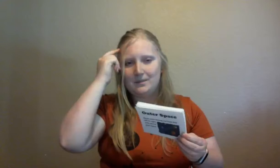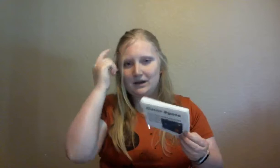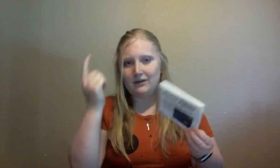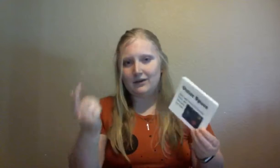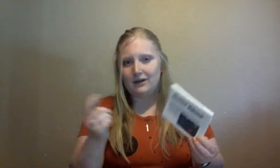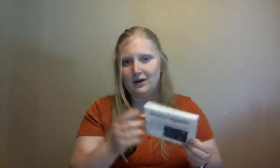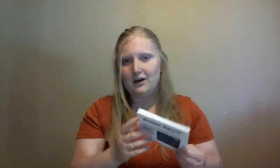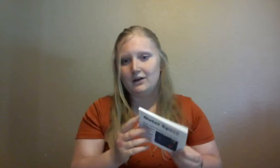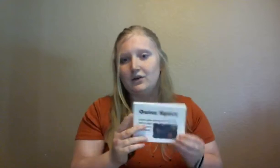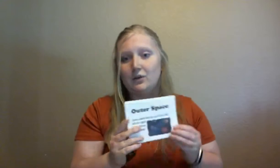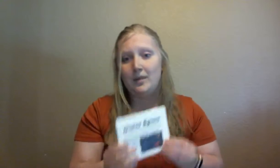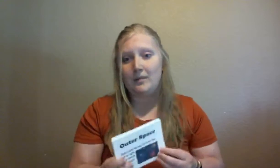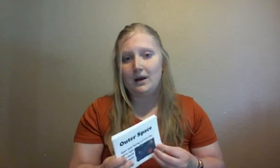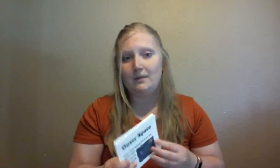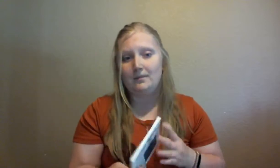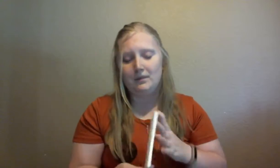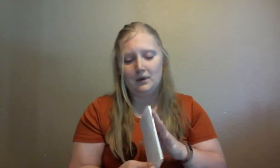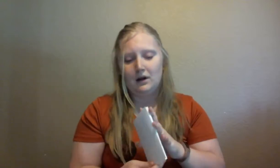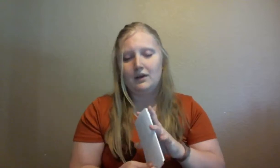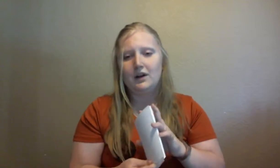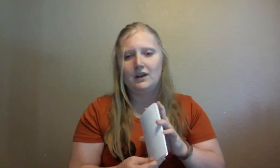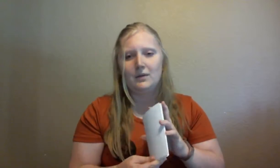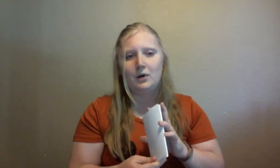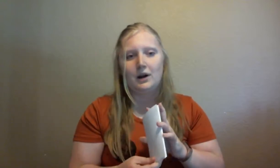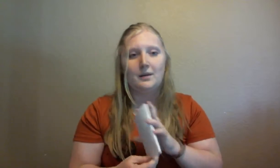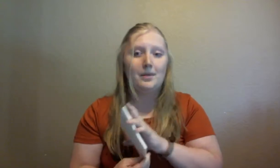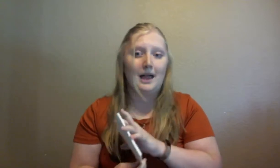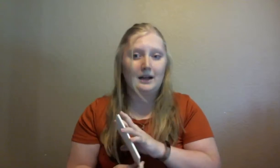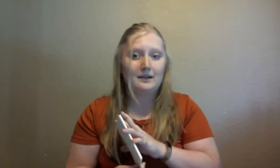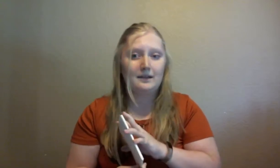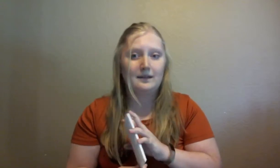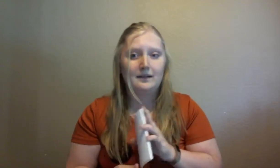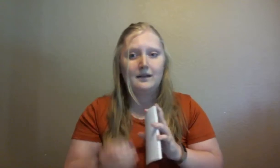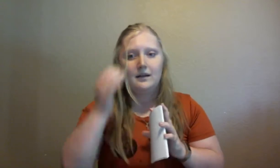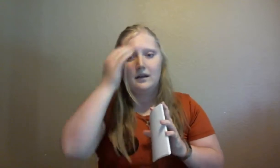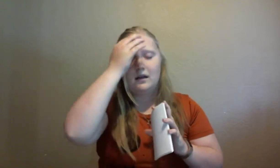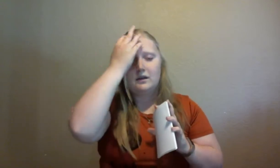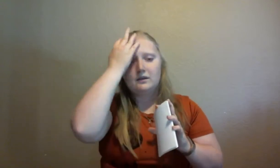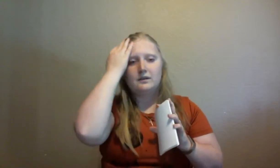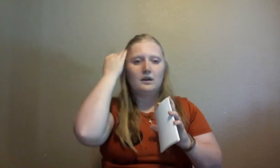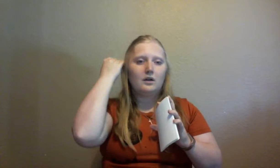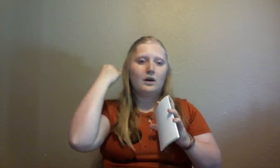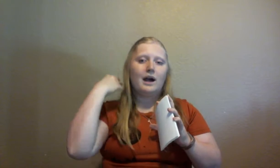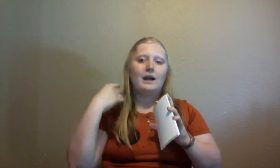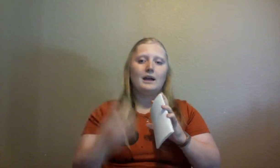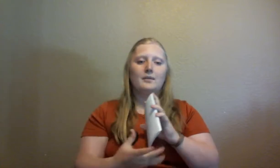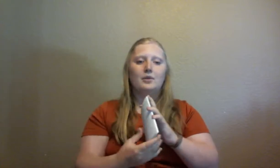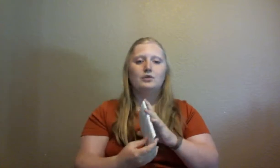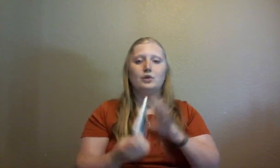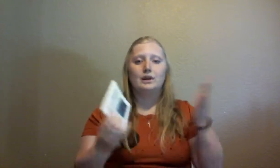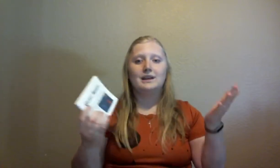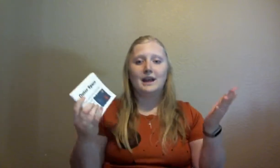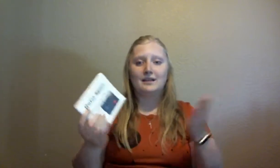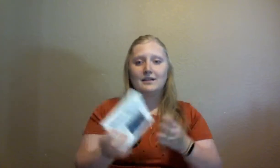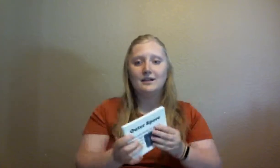are a little harder to remember, or they're a little more complex. So I am going to get